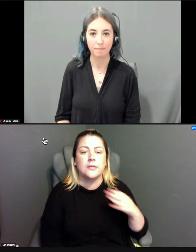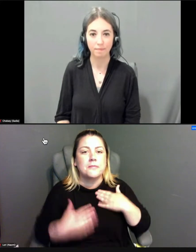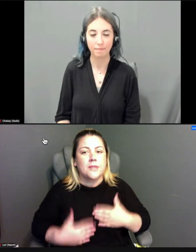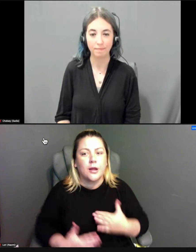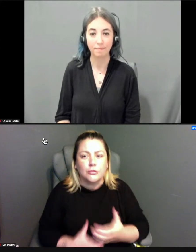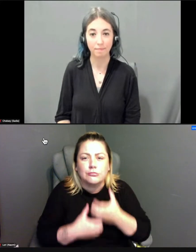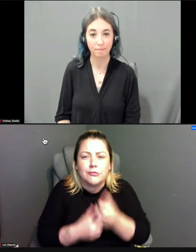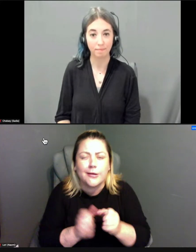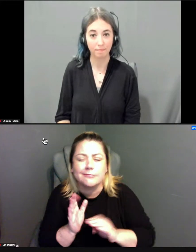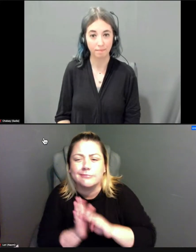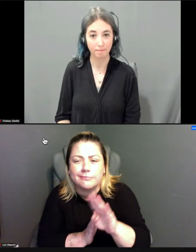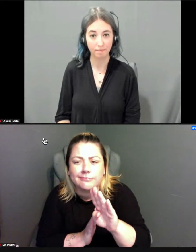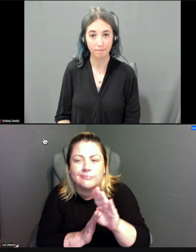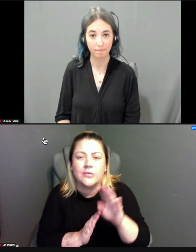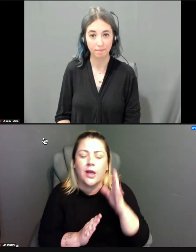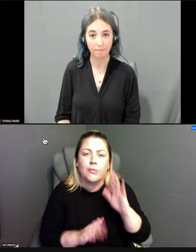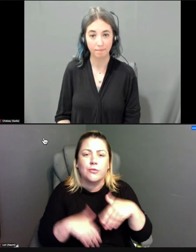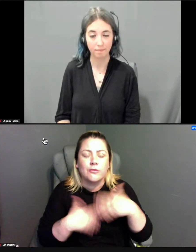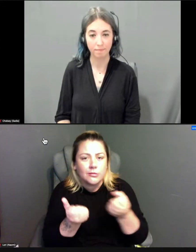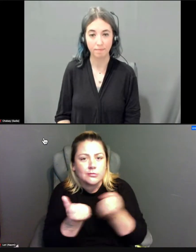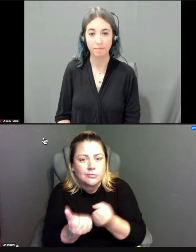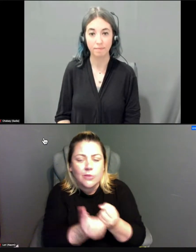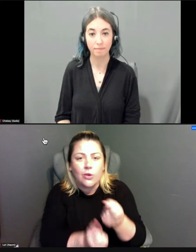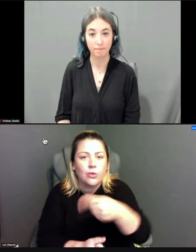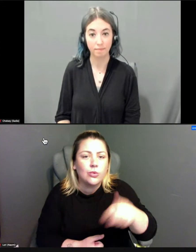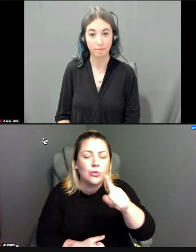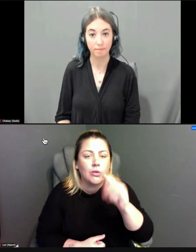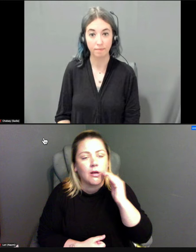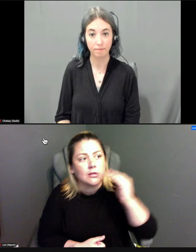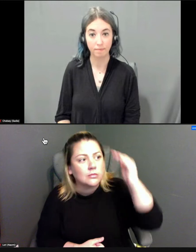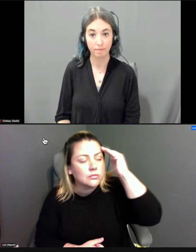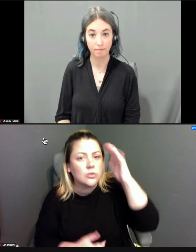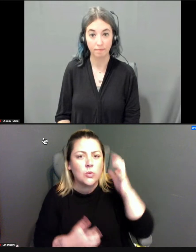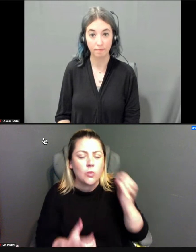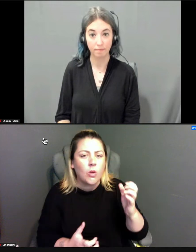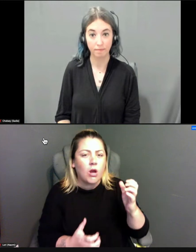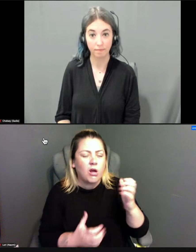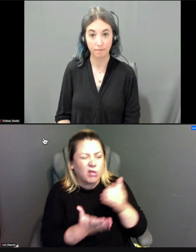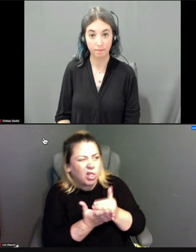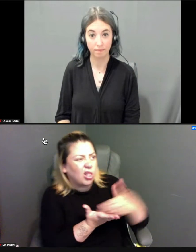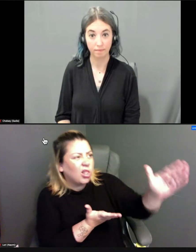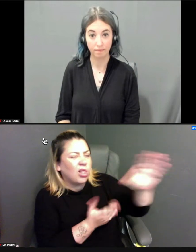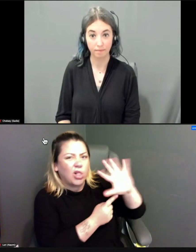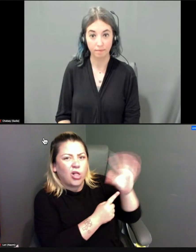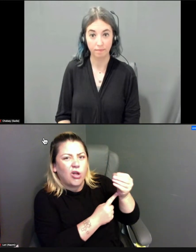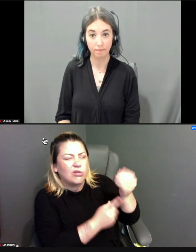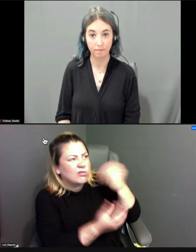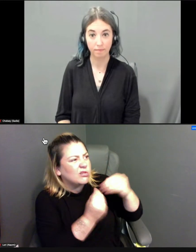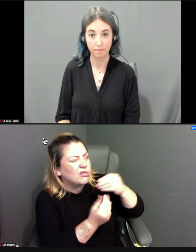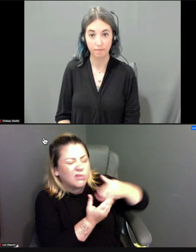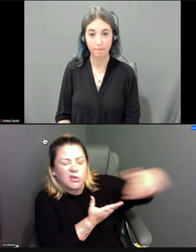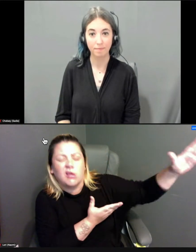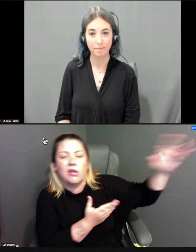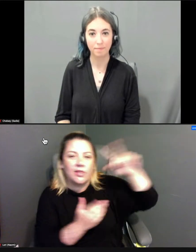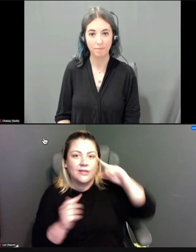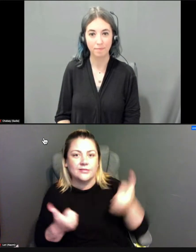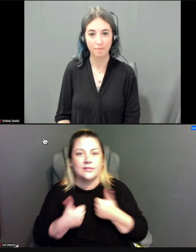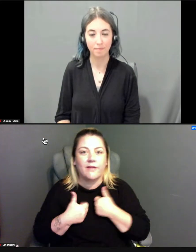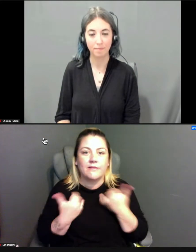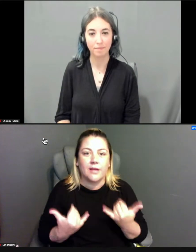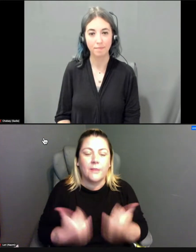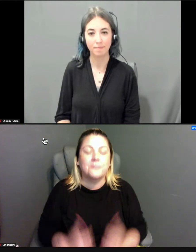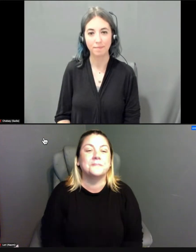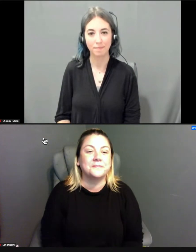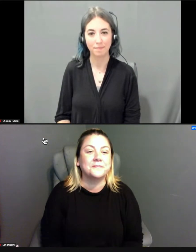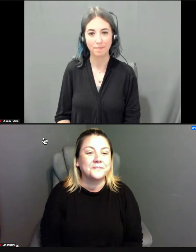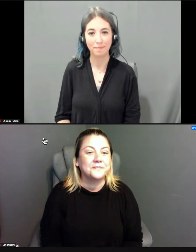to free-thinking grown-ups who want to reclaim their autonomy and consent from diet culture. I'm Sadie Simpson, an anti-diet